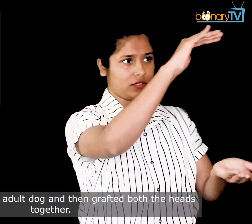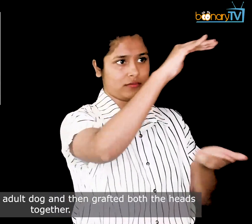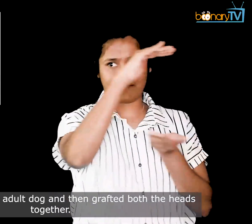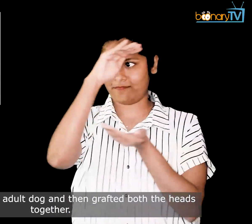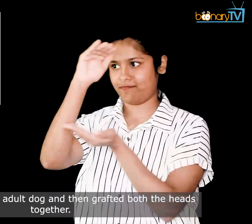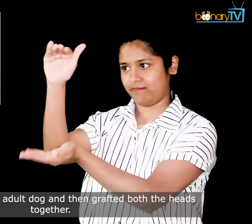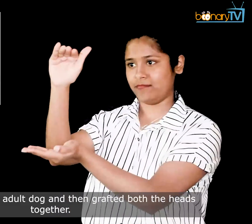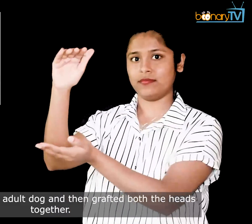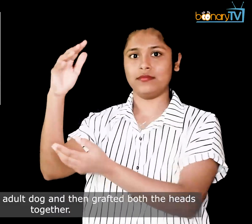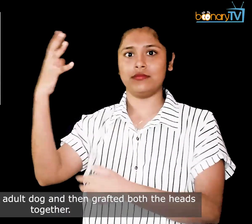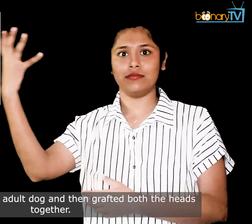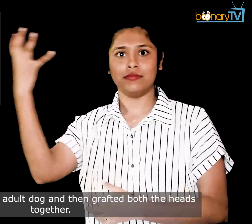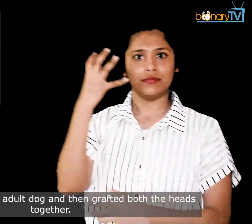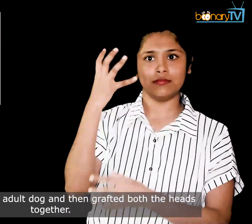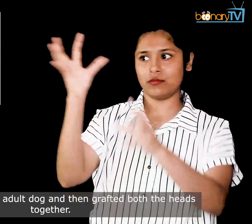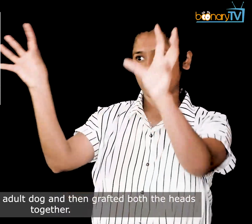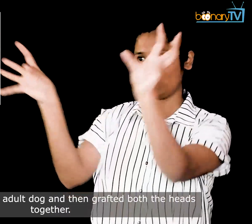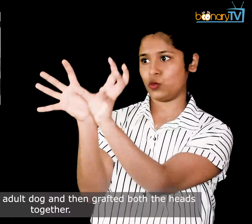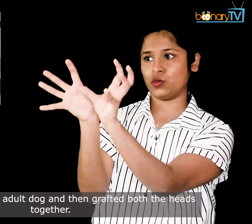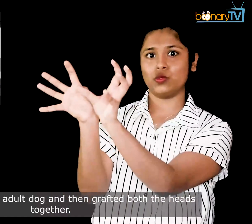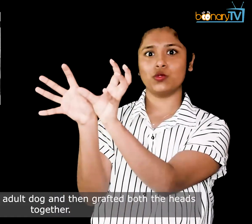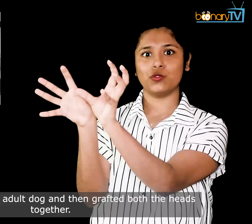and then grafted both the heads together.